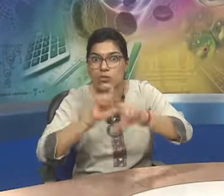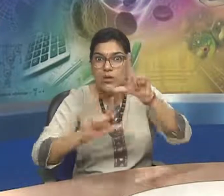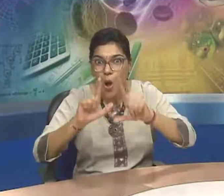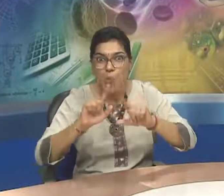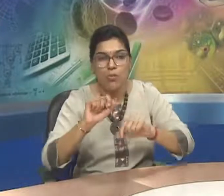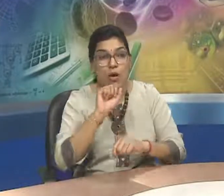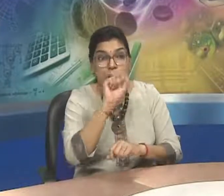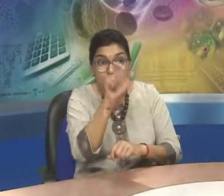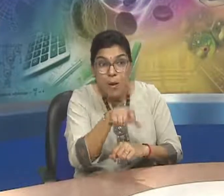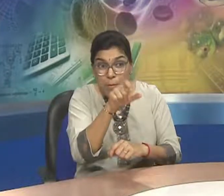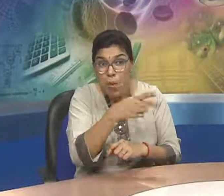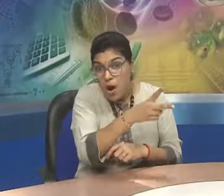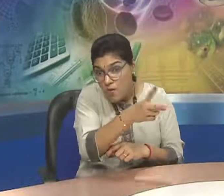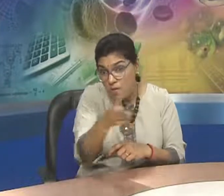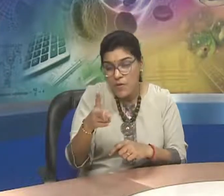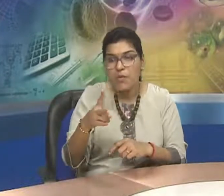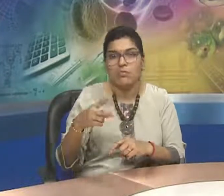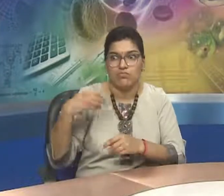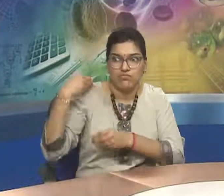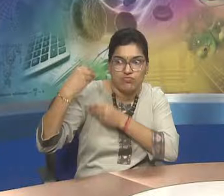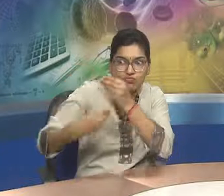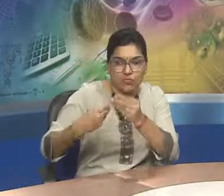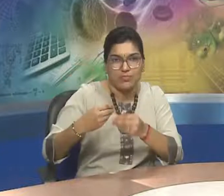script, and languages.